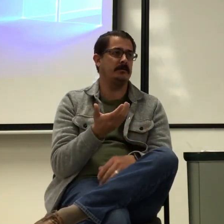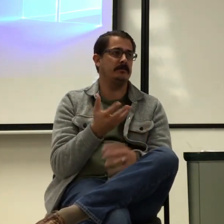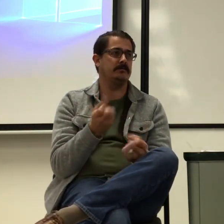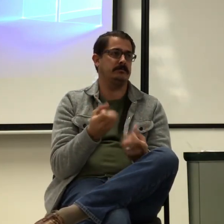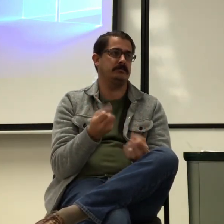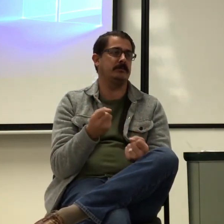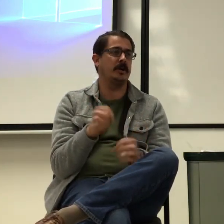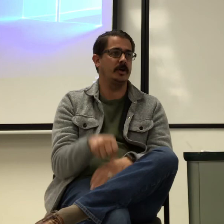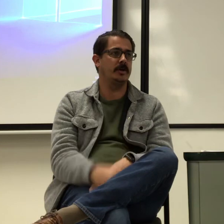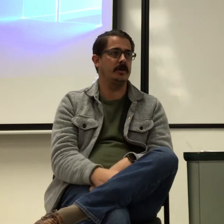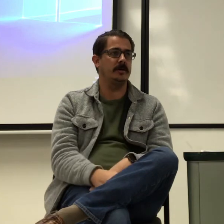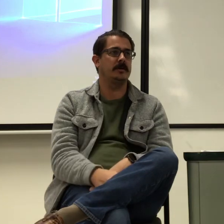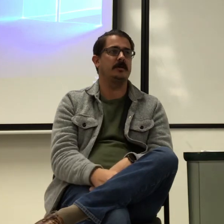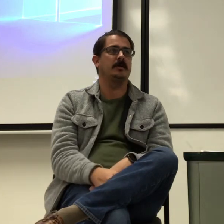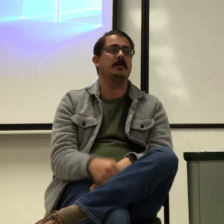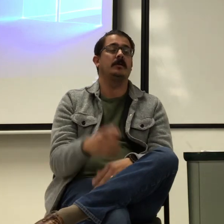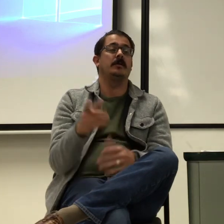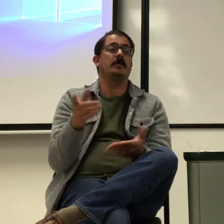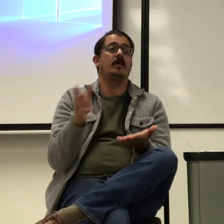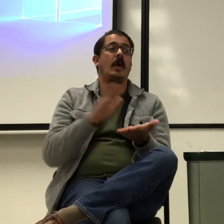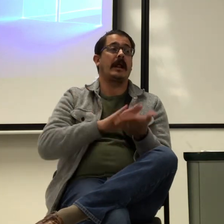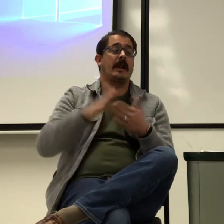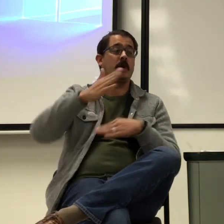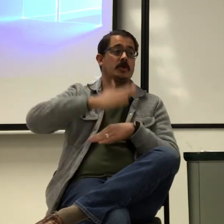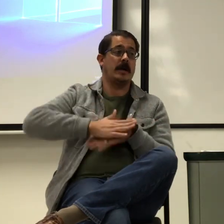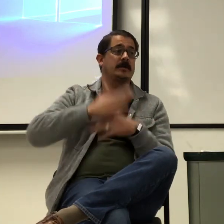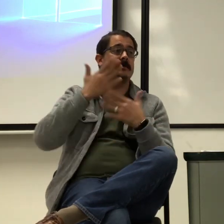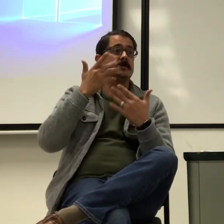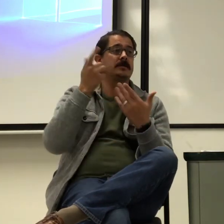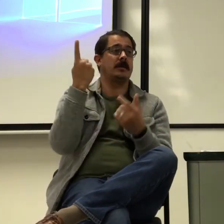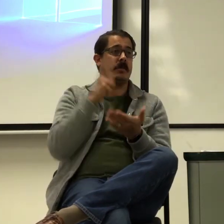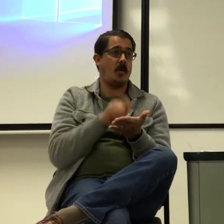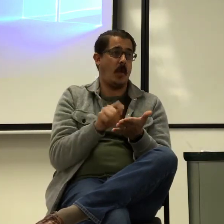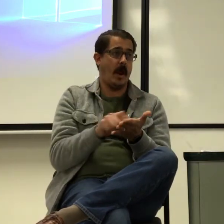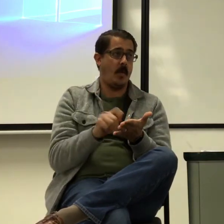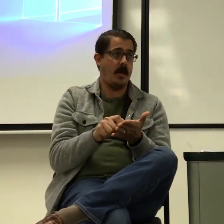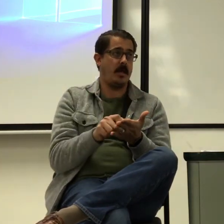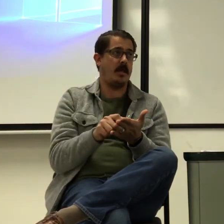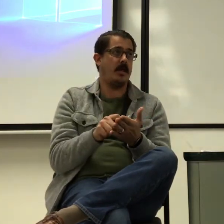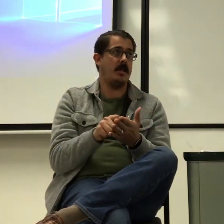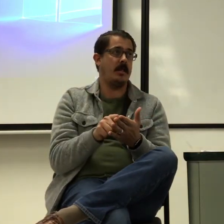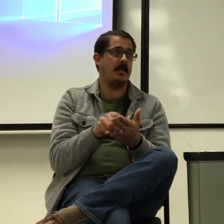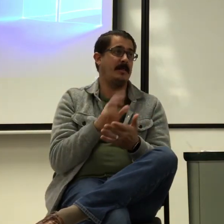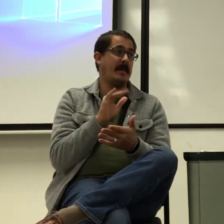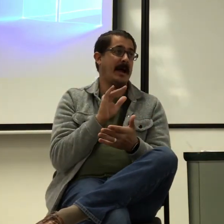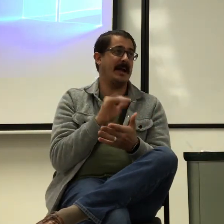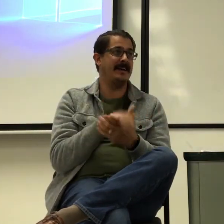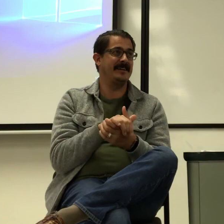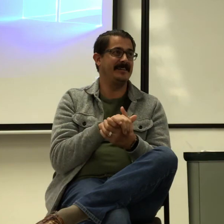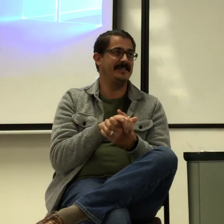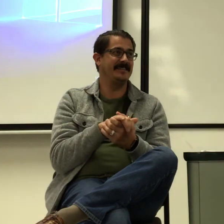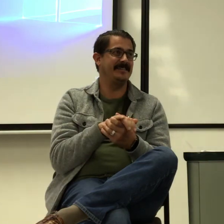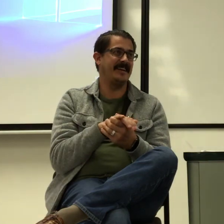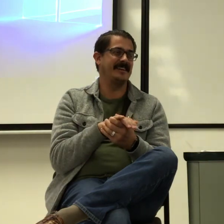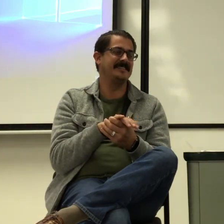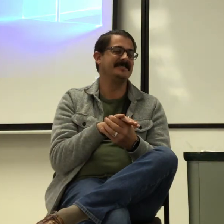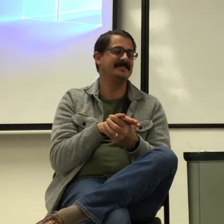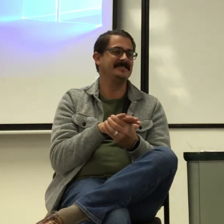anything. Just clear your desk. Get something to write with. Get a divider. Once your desk